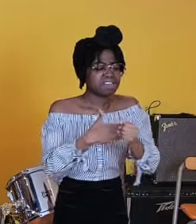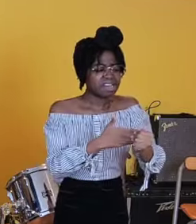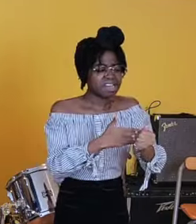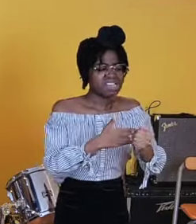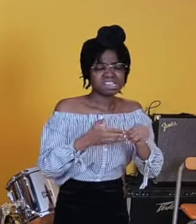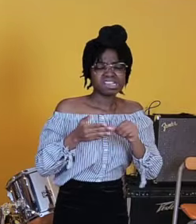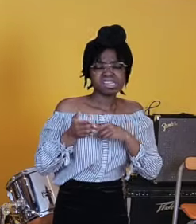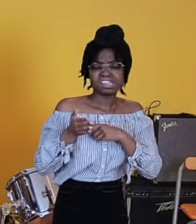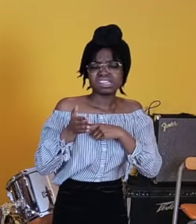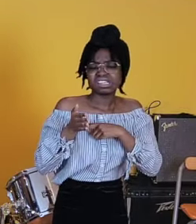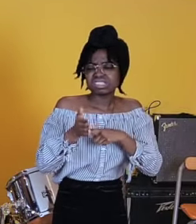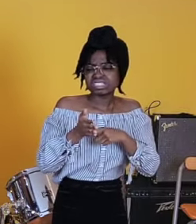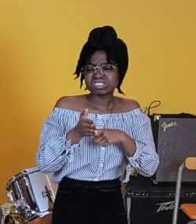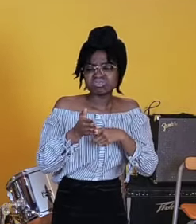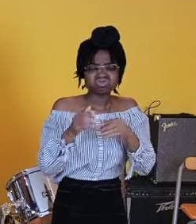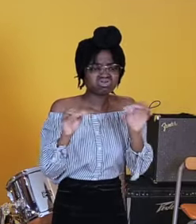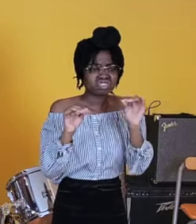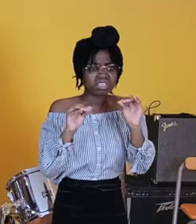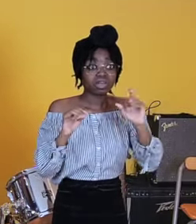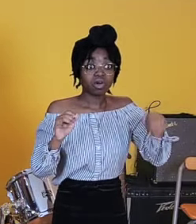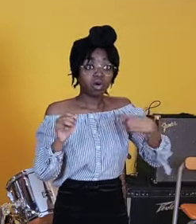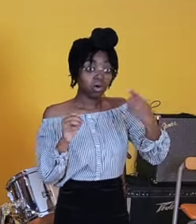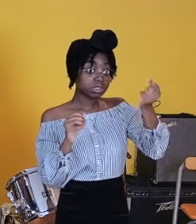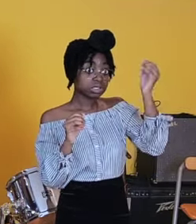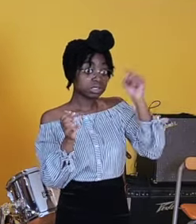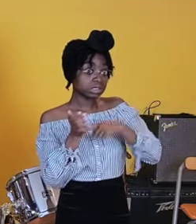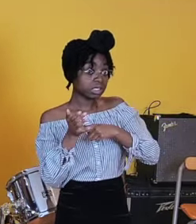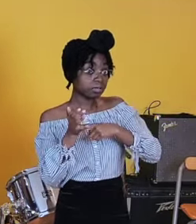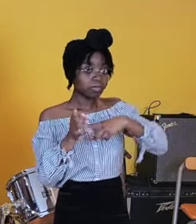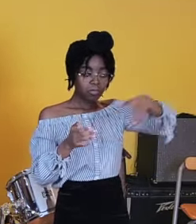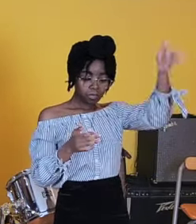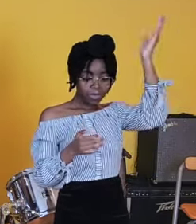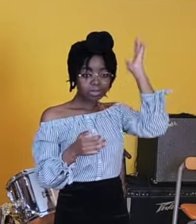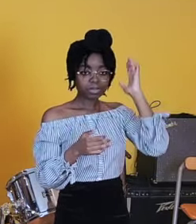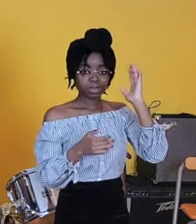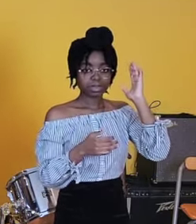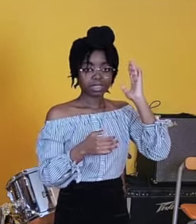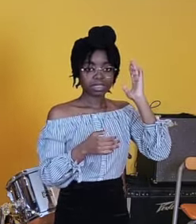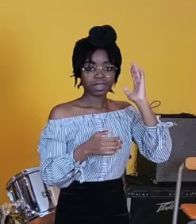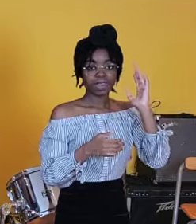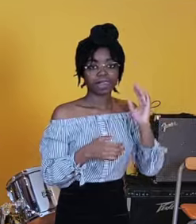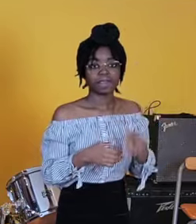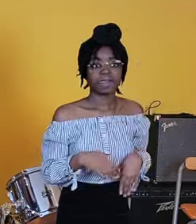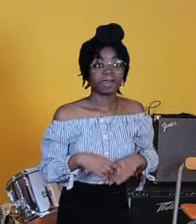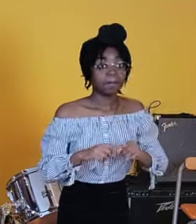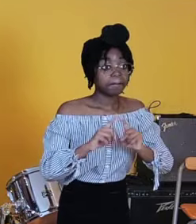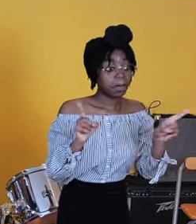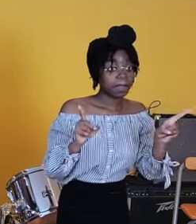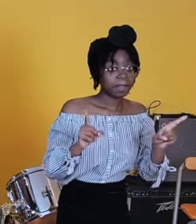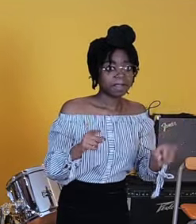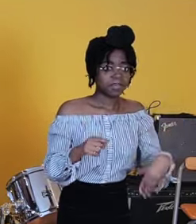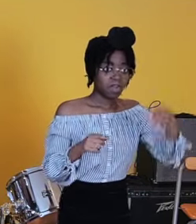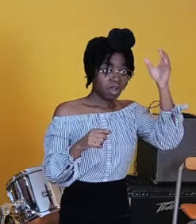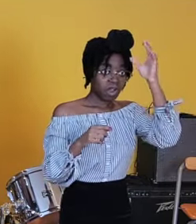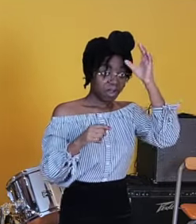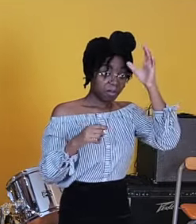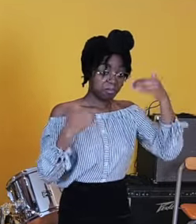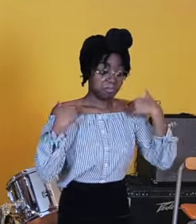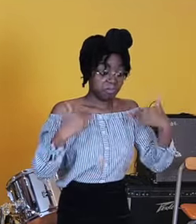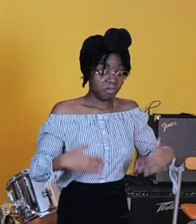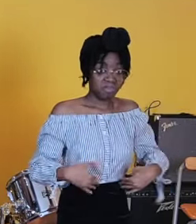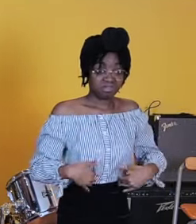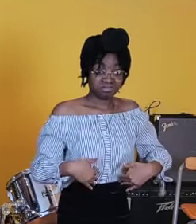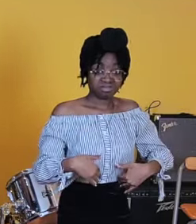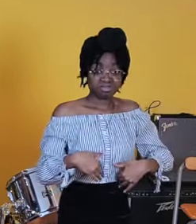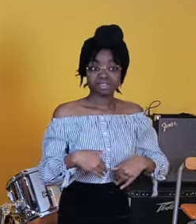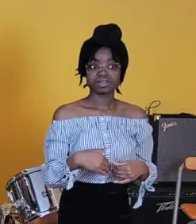before him. The only father example that he had was God. But you know, talking about it here on a human level, there was no